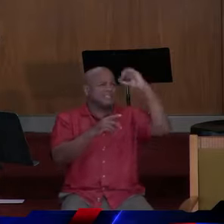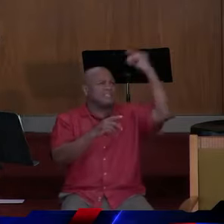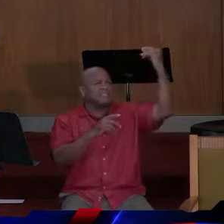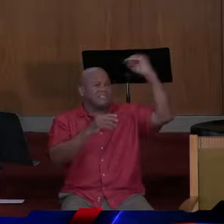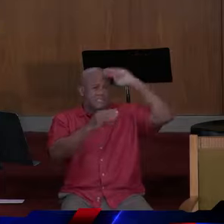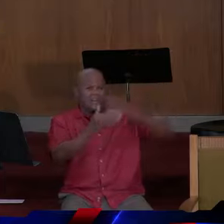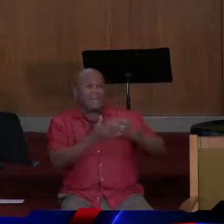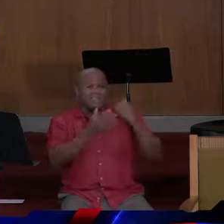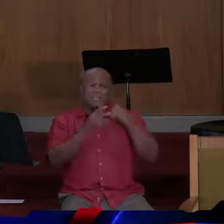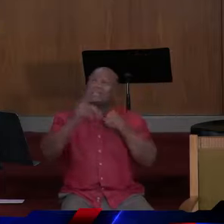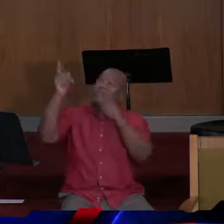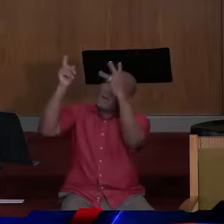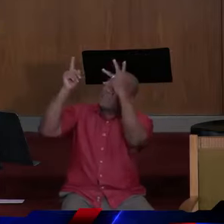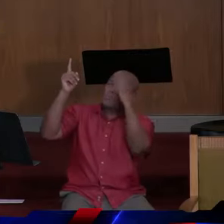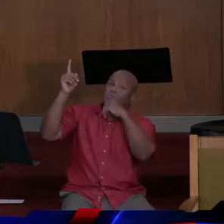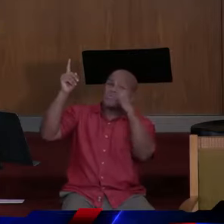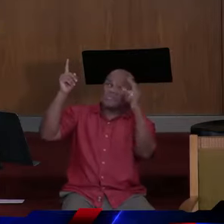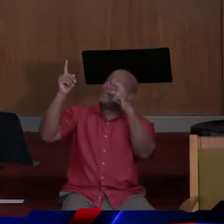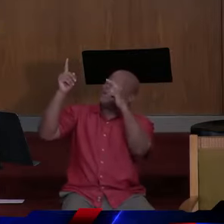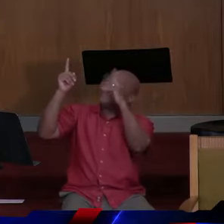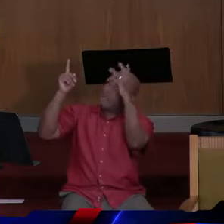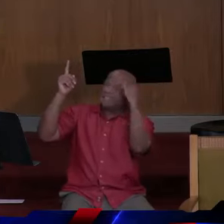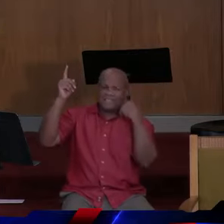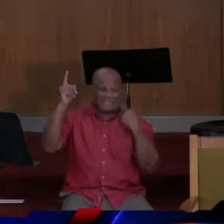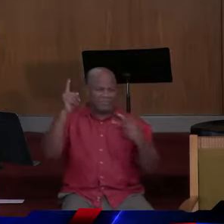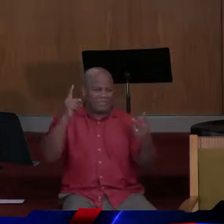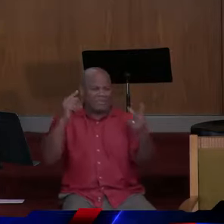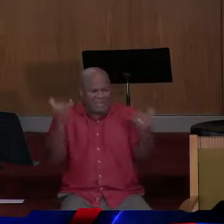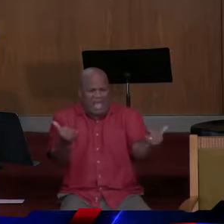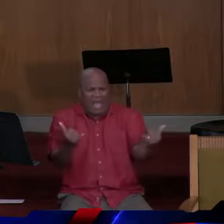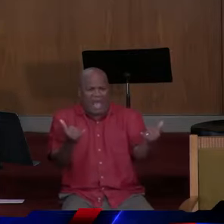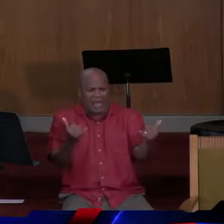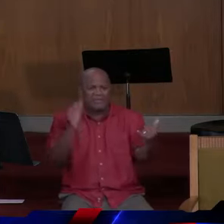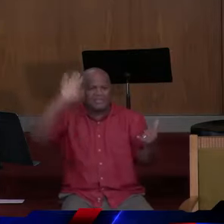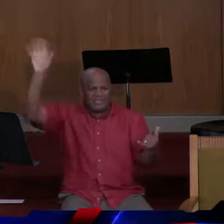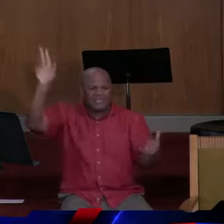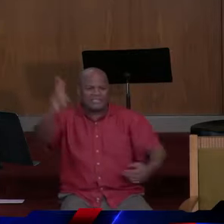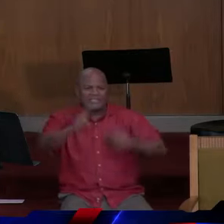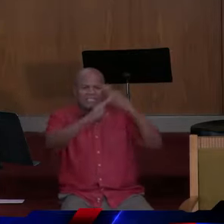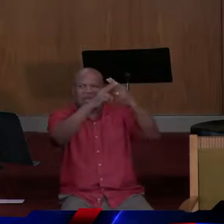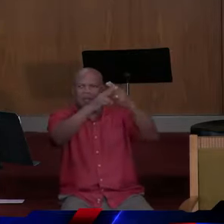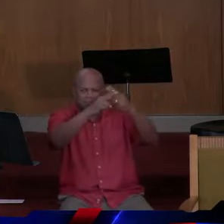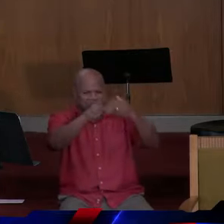have seen me. Come on, somebody. Now we have his name.